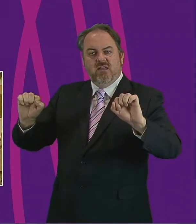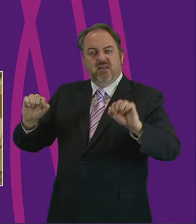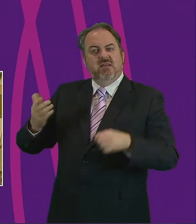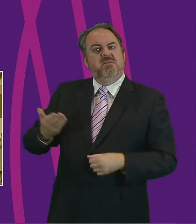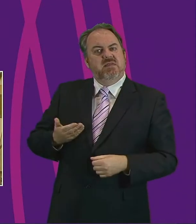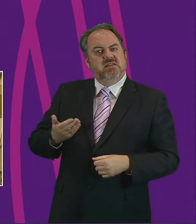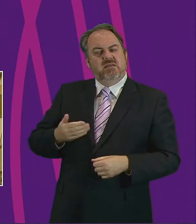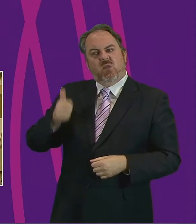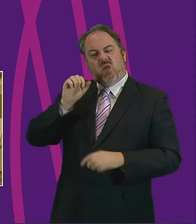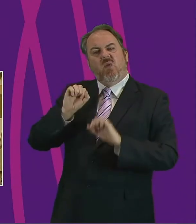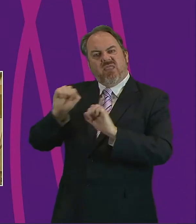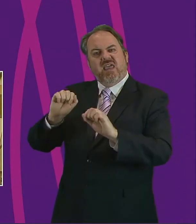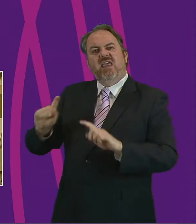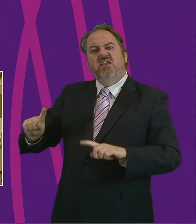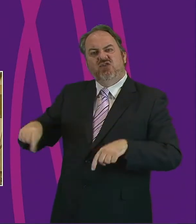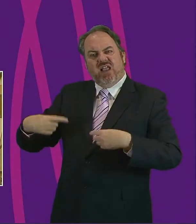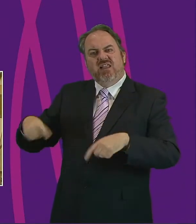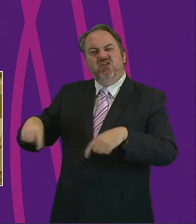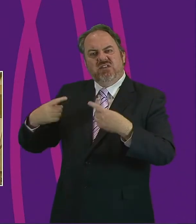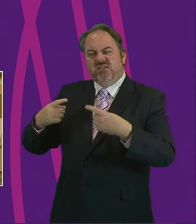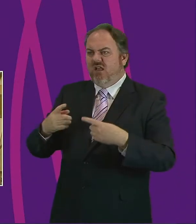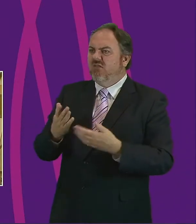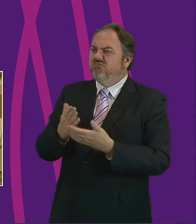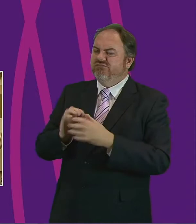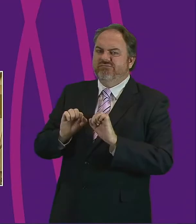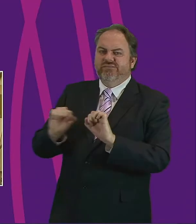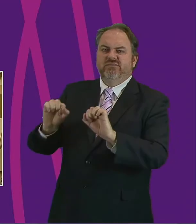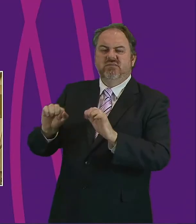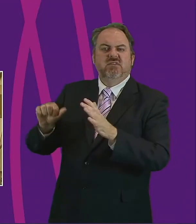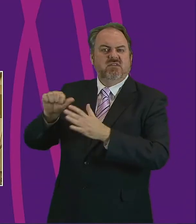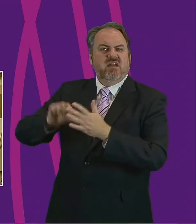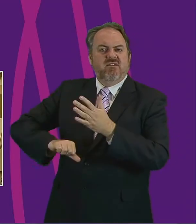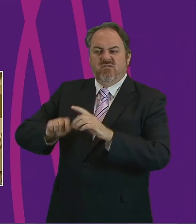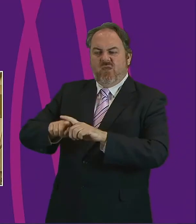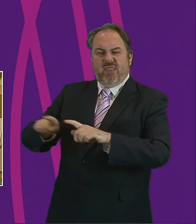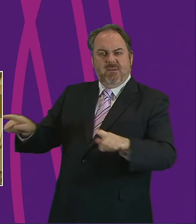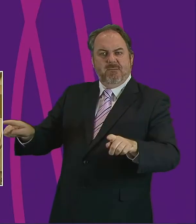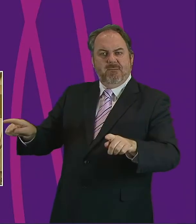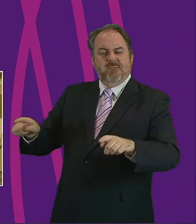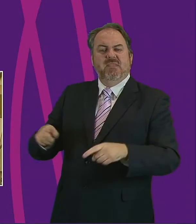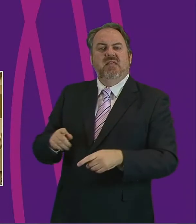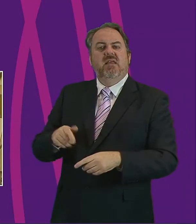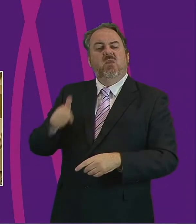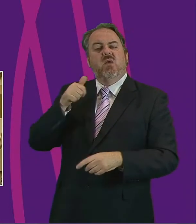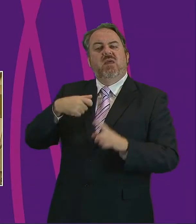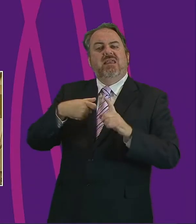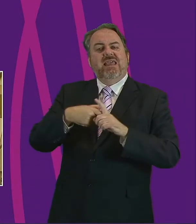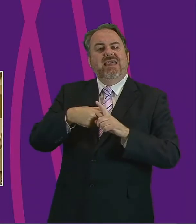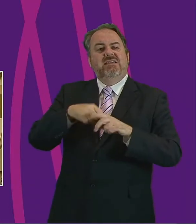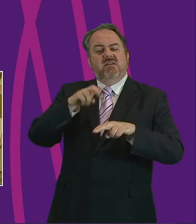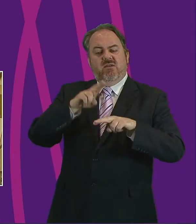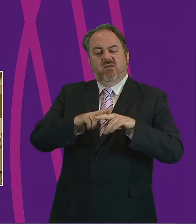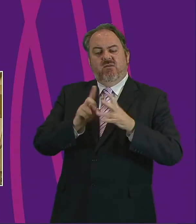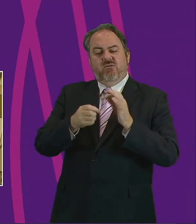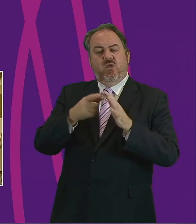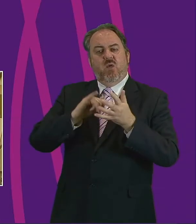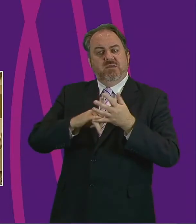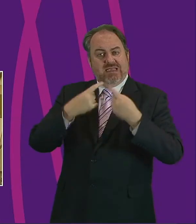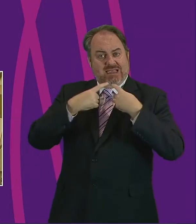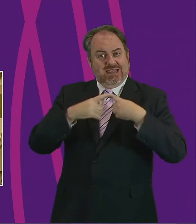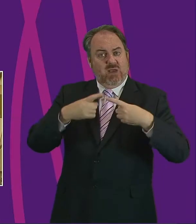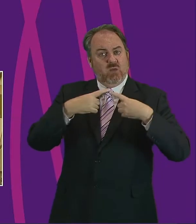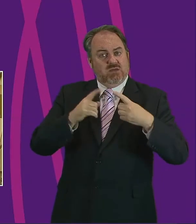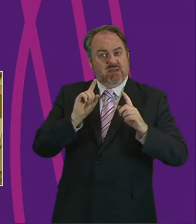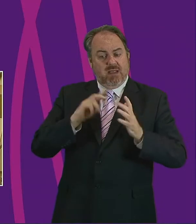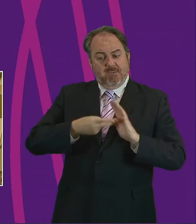that they are facing, and that will be true of the initiative Kate Forbes announced yesterday, as it will be of future